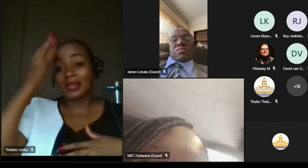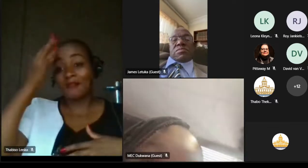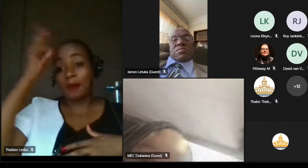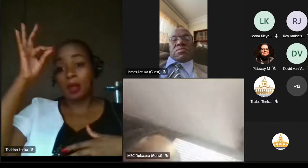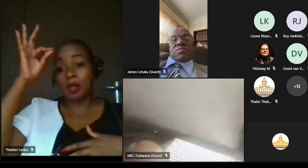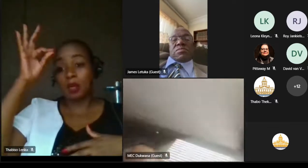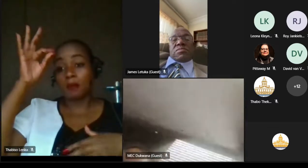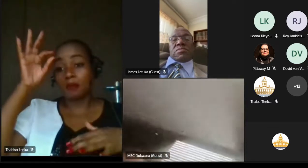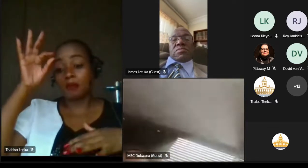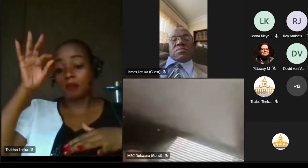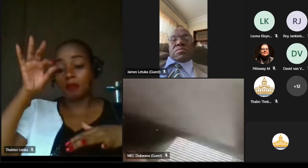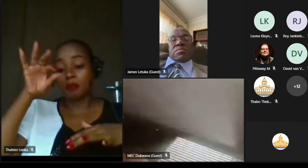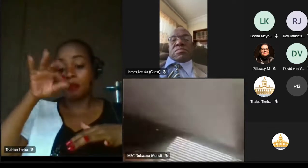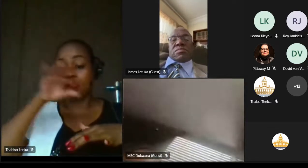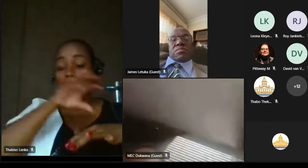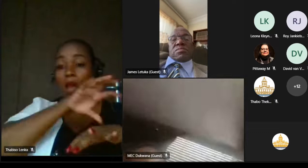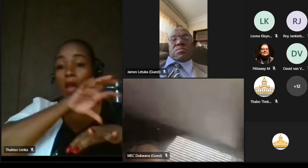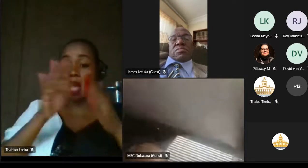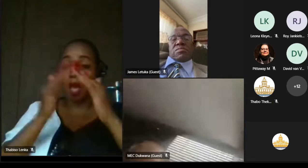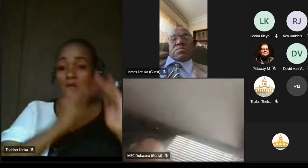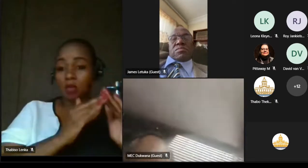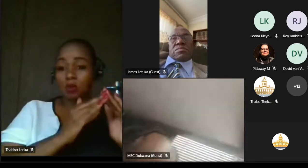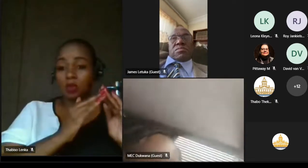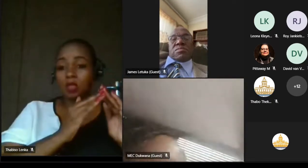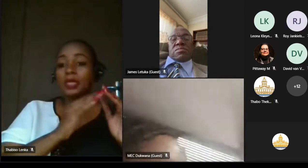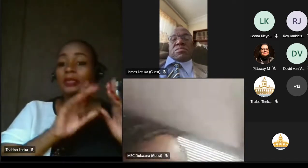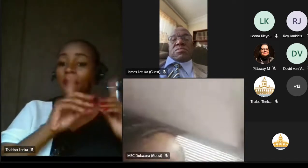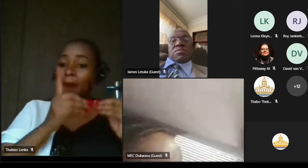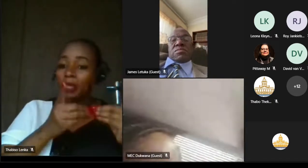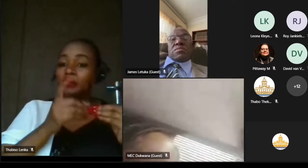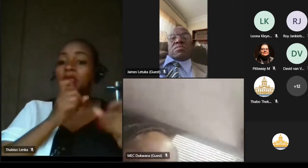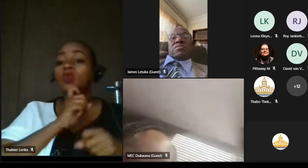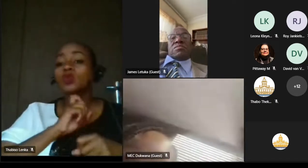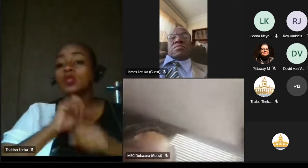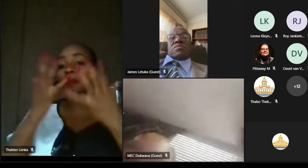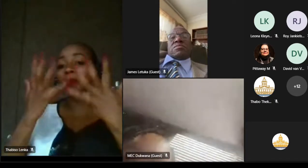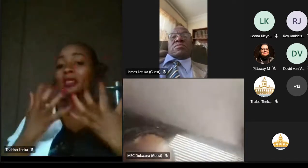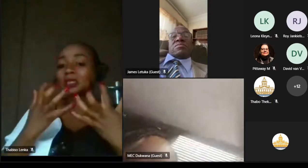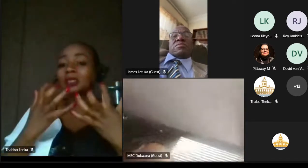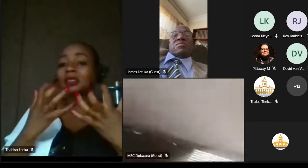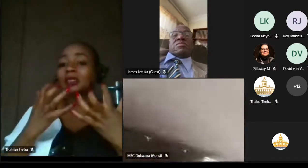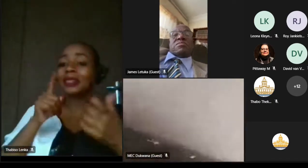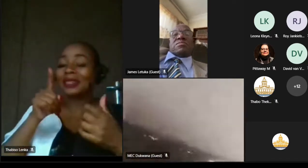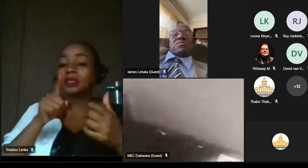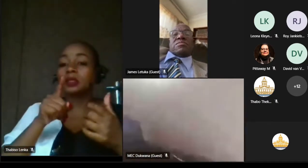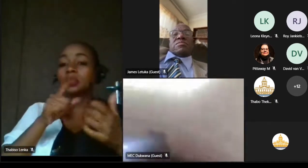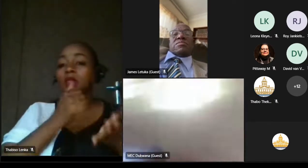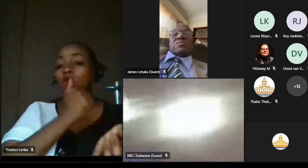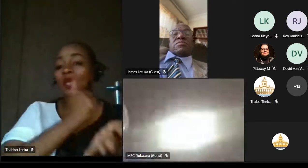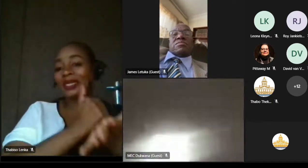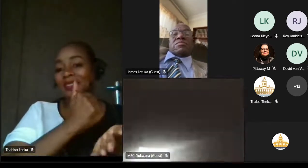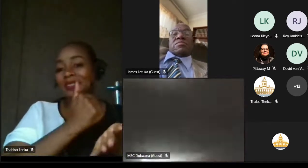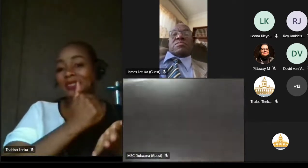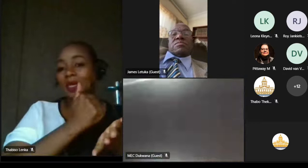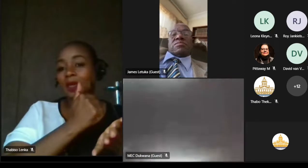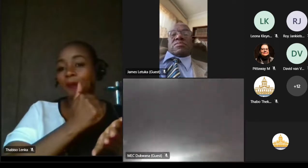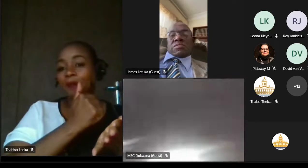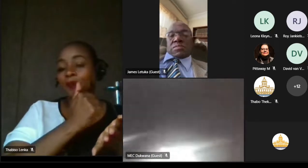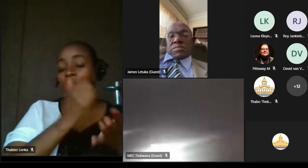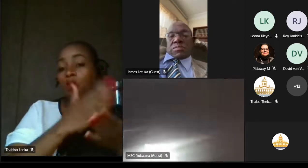the province, the department is utilizing a credible assets register that invoke